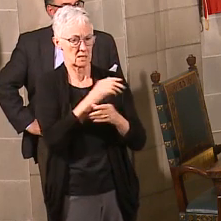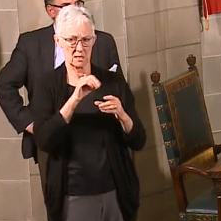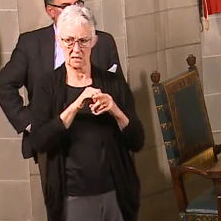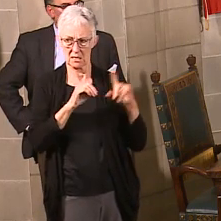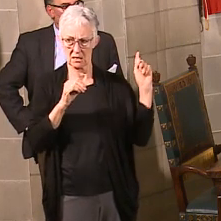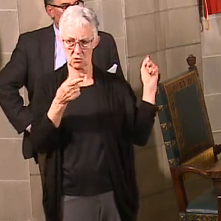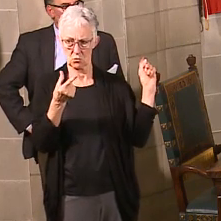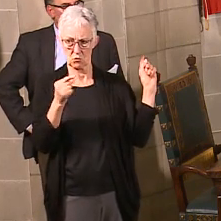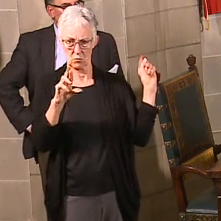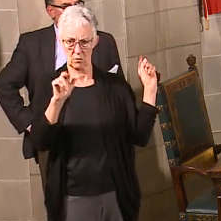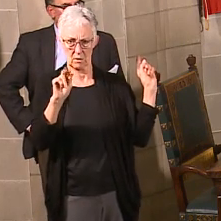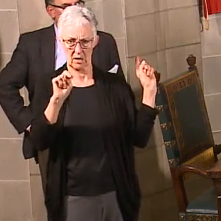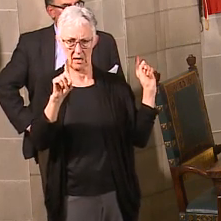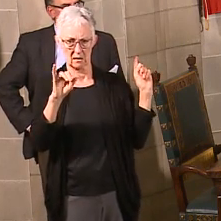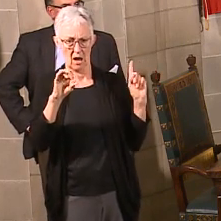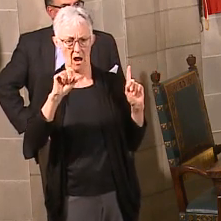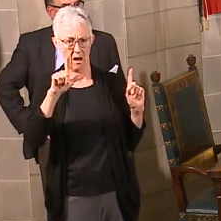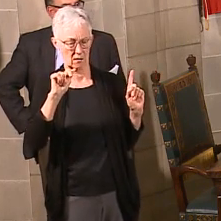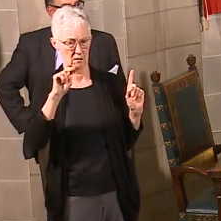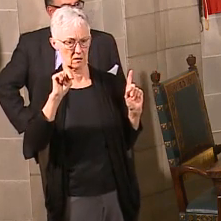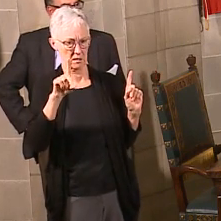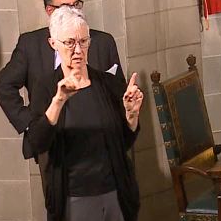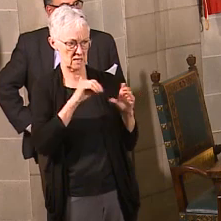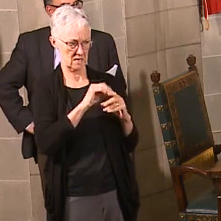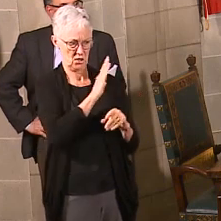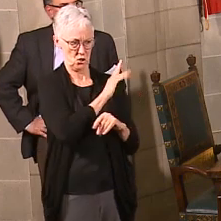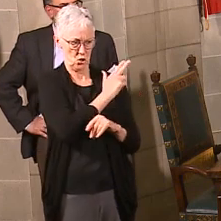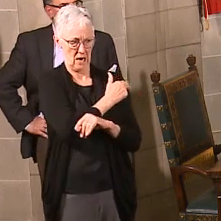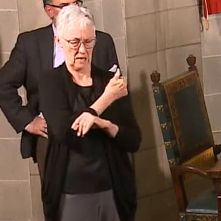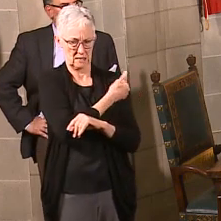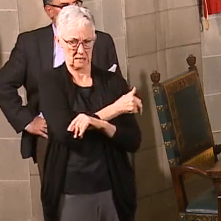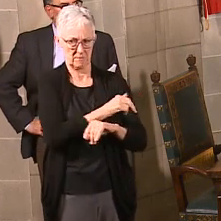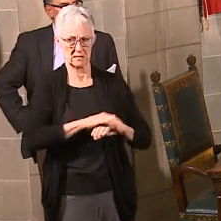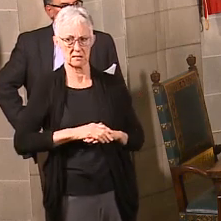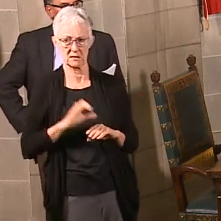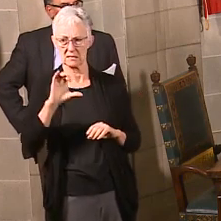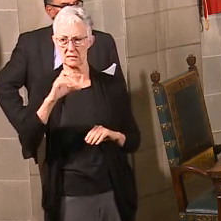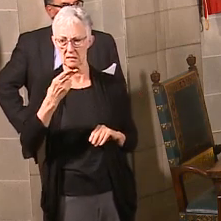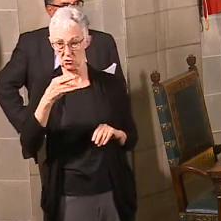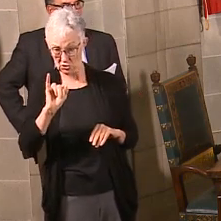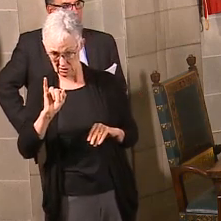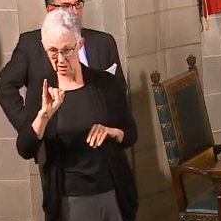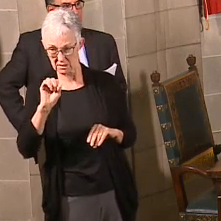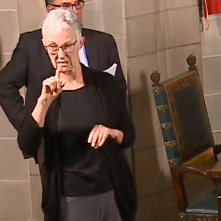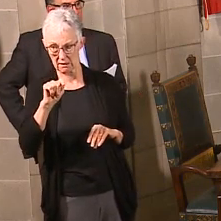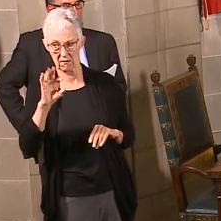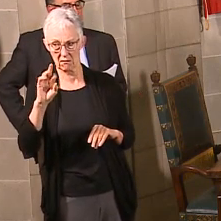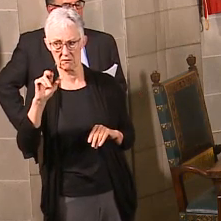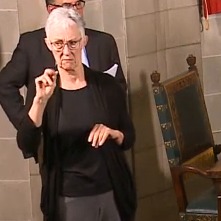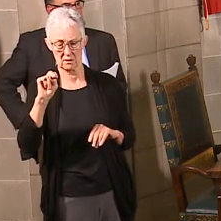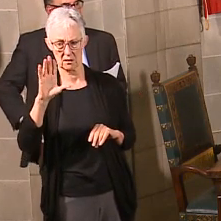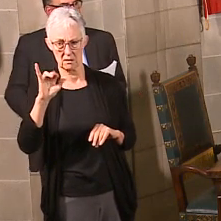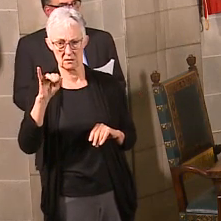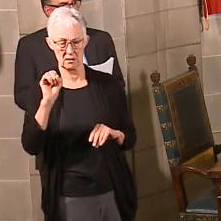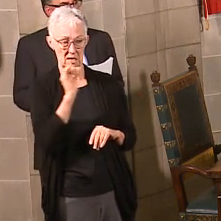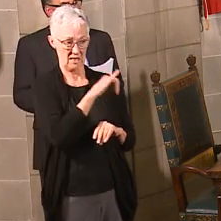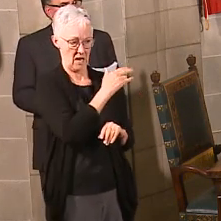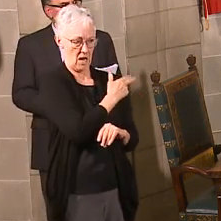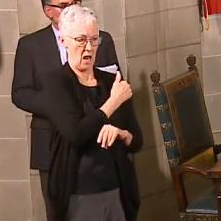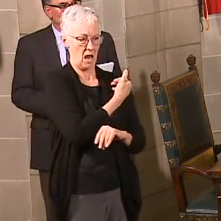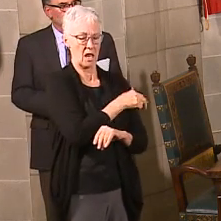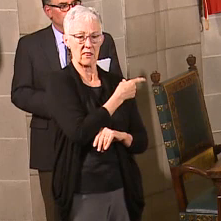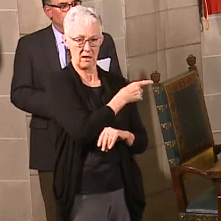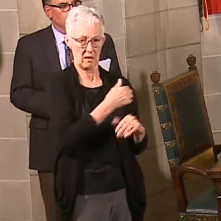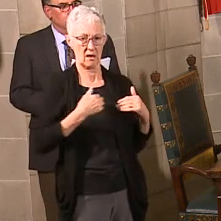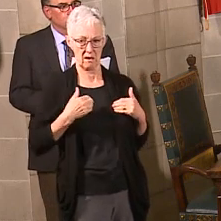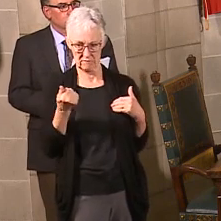Francis? And right now at Grand Island CHI Francis, they have got about 16